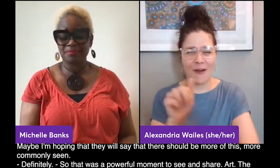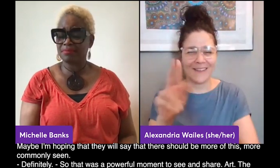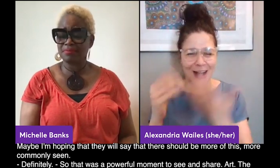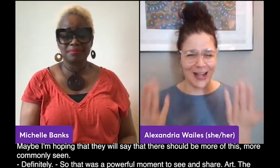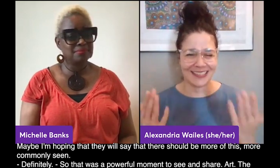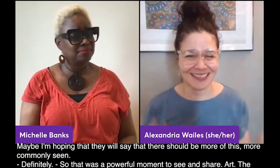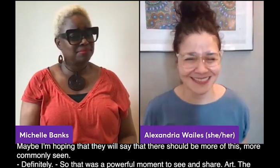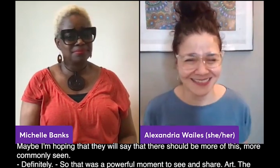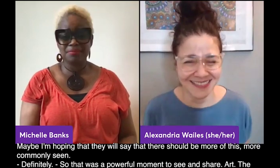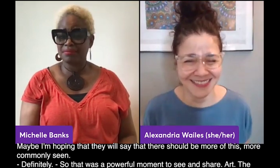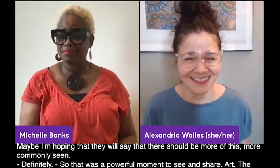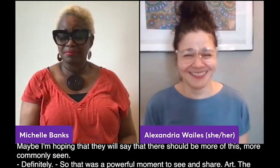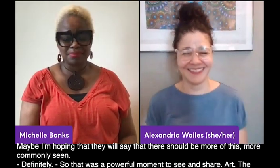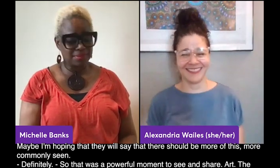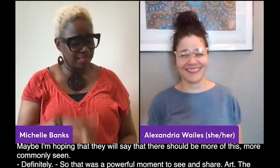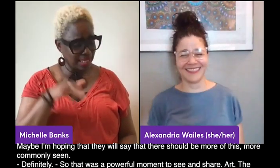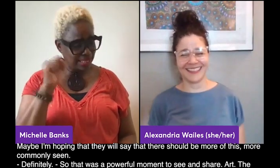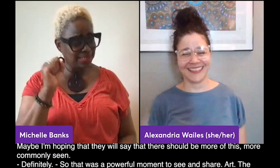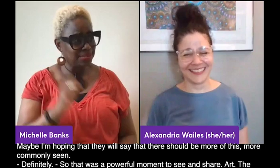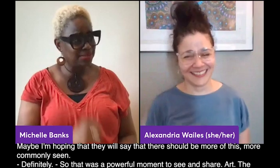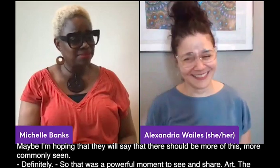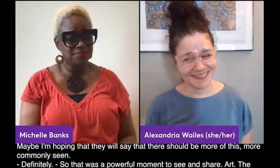Art, the power of art.